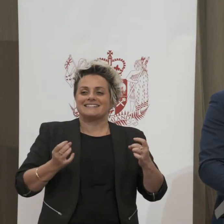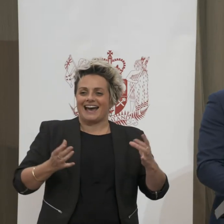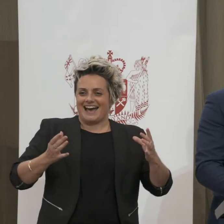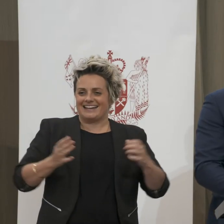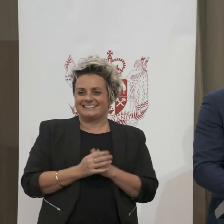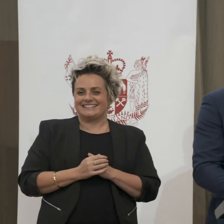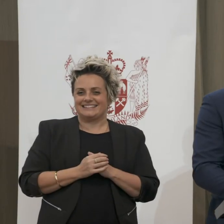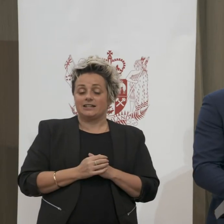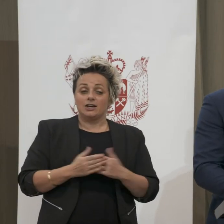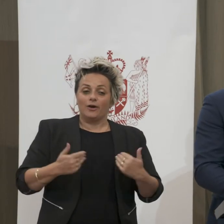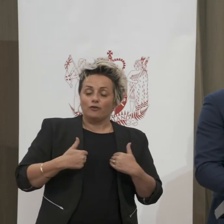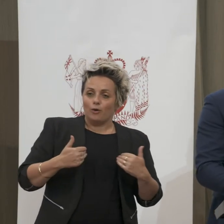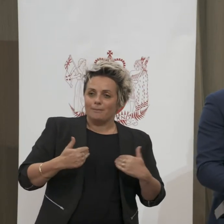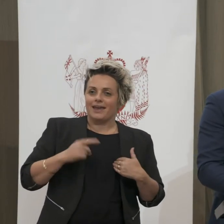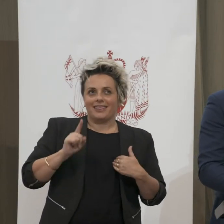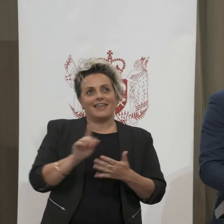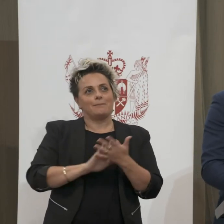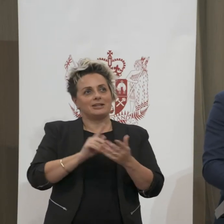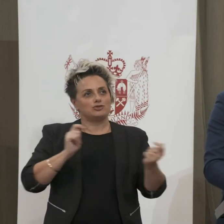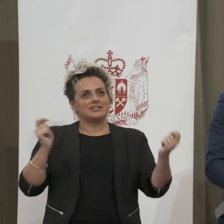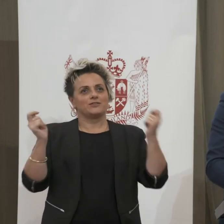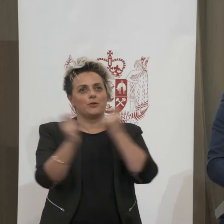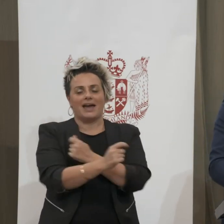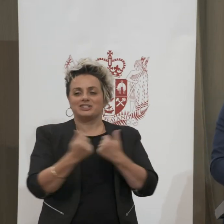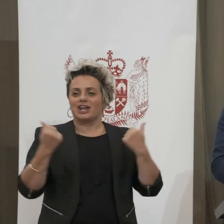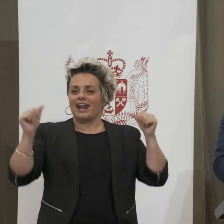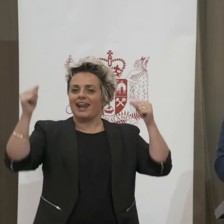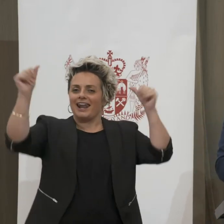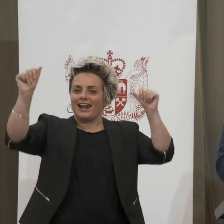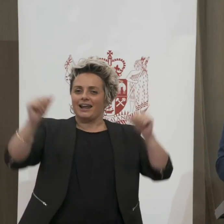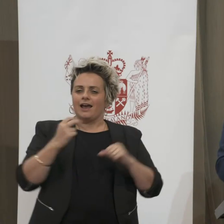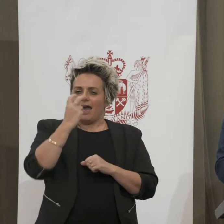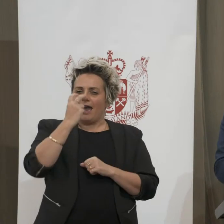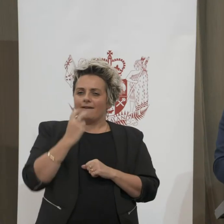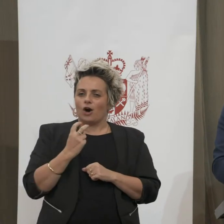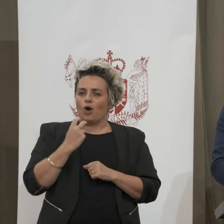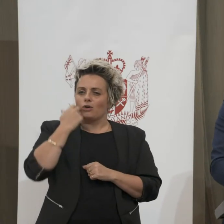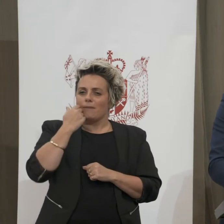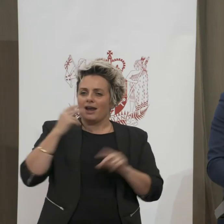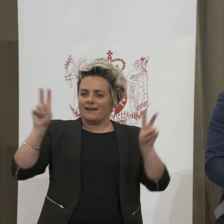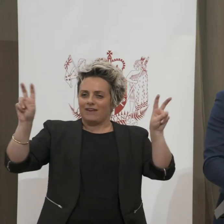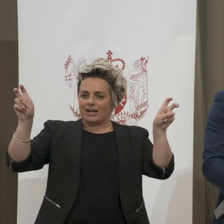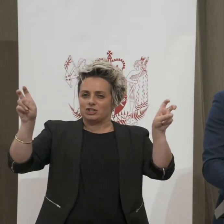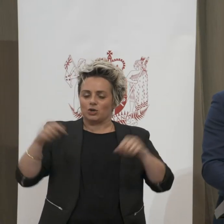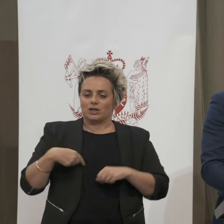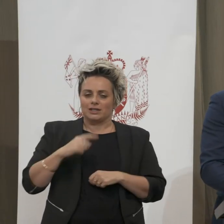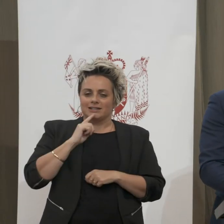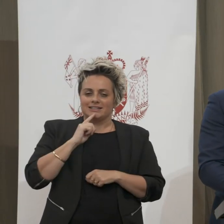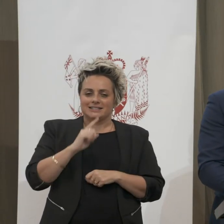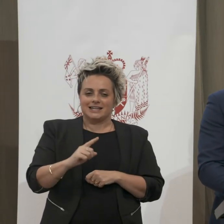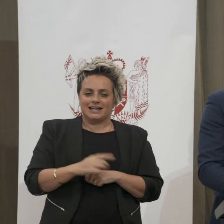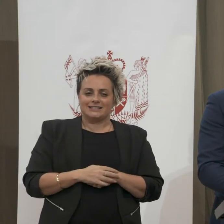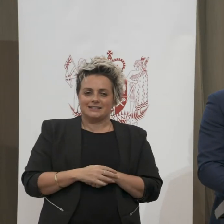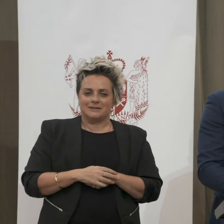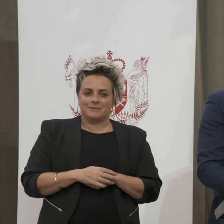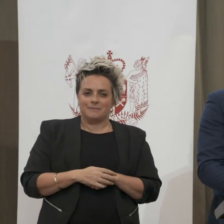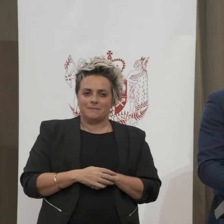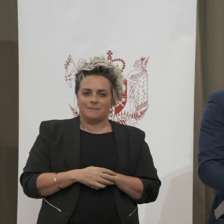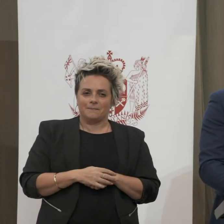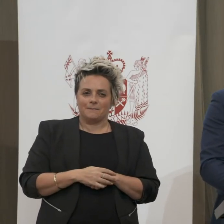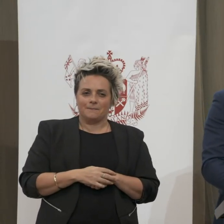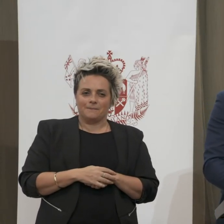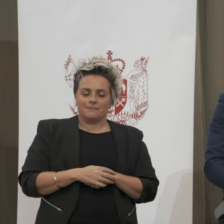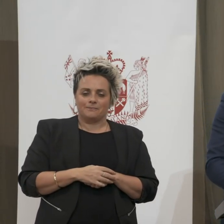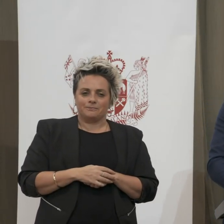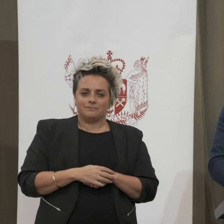This is, for me, what transformation looks like. There is an old Māori whakatauki that says, ka pō, ka ao,